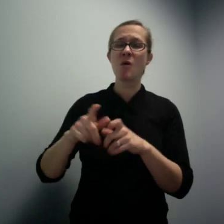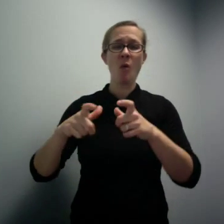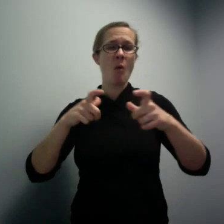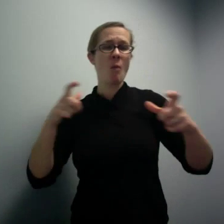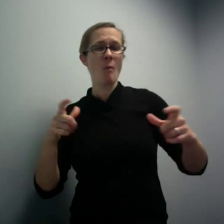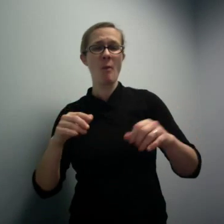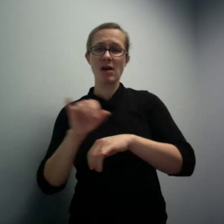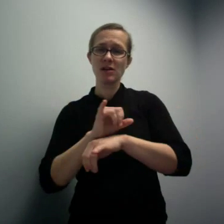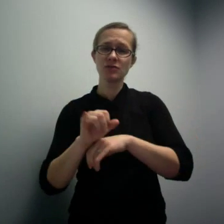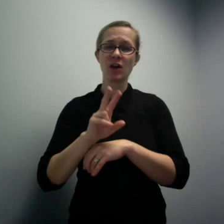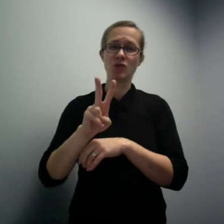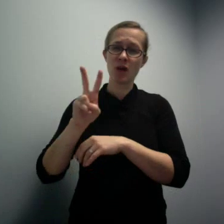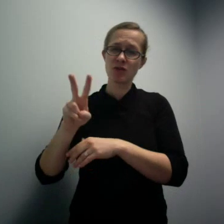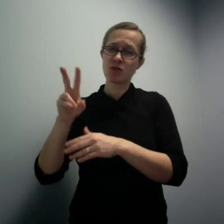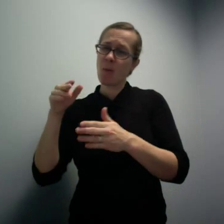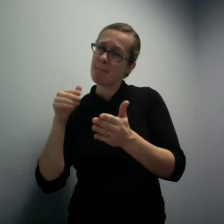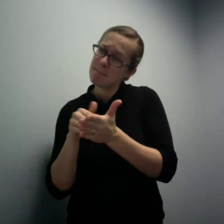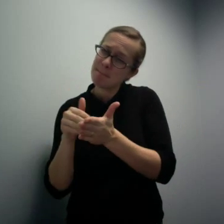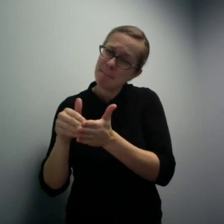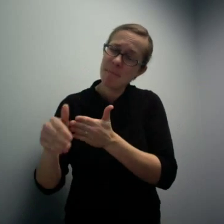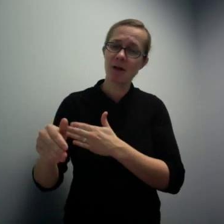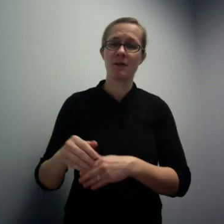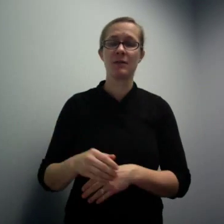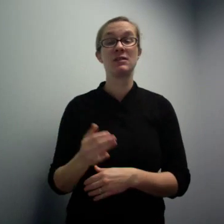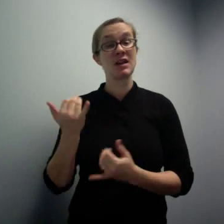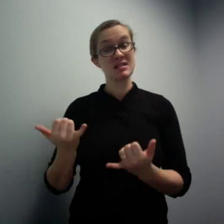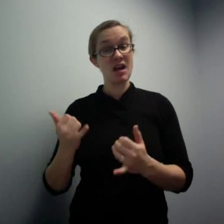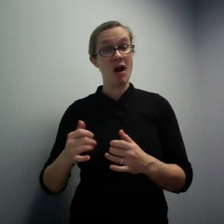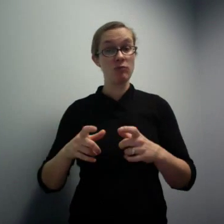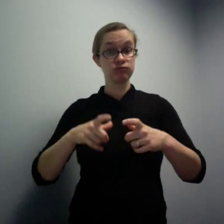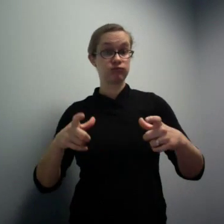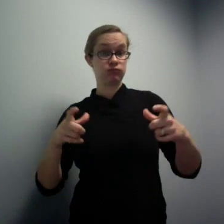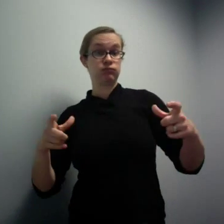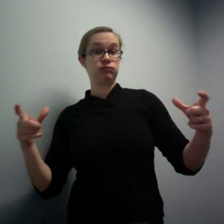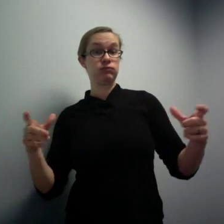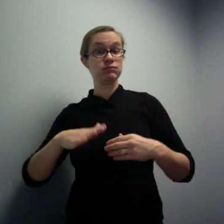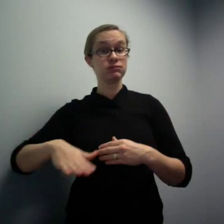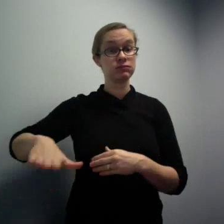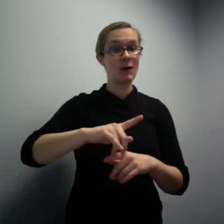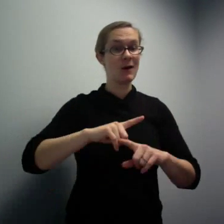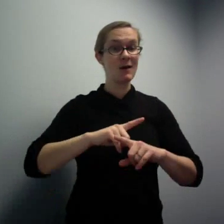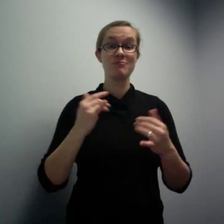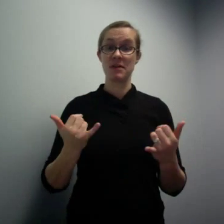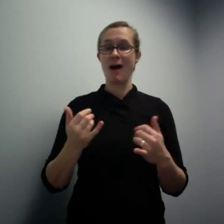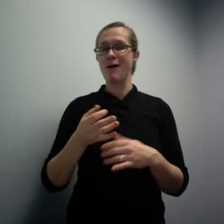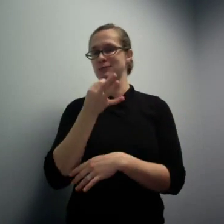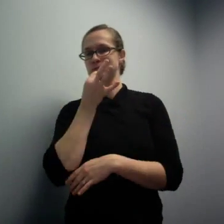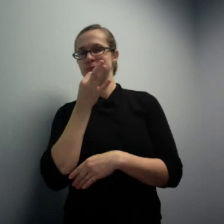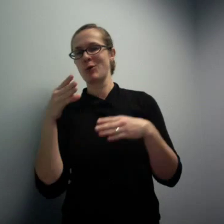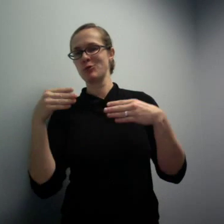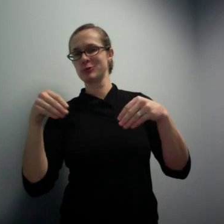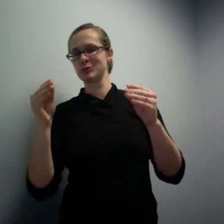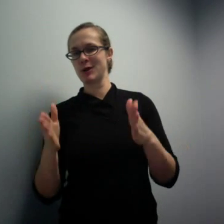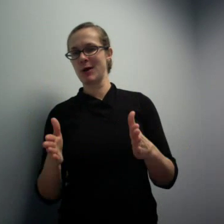personal storage. So we've got triple the space, so we become such good shoppers that we need even more